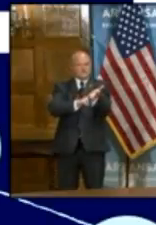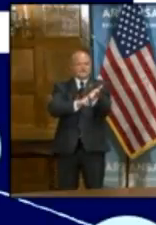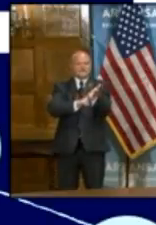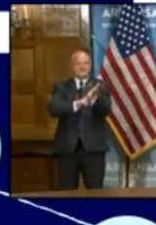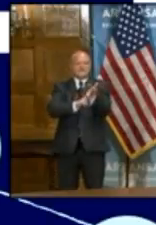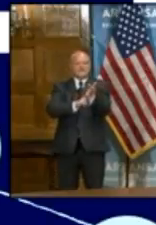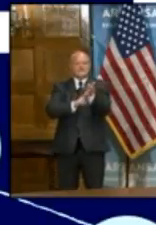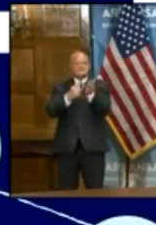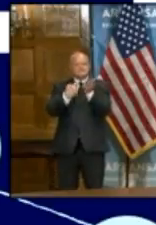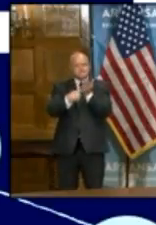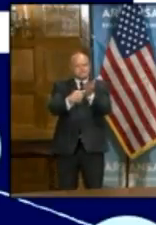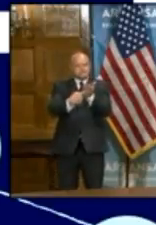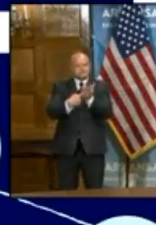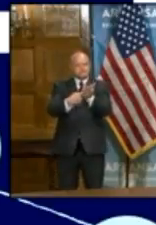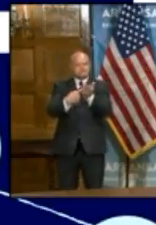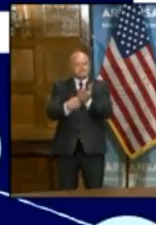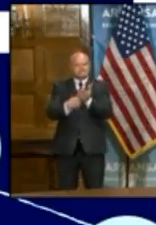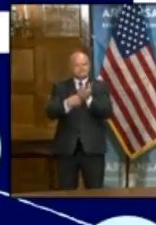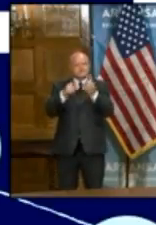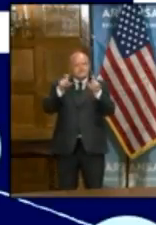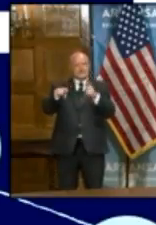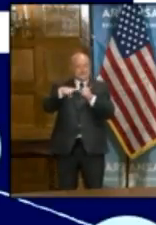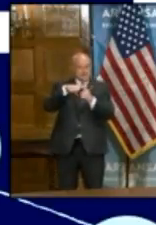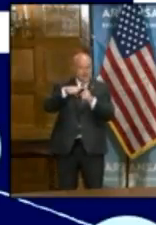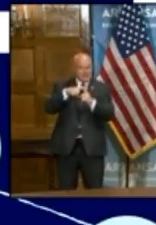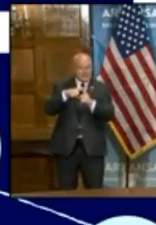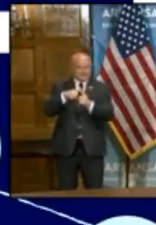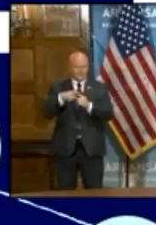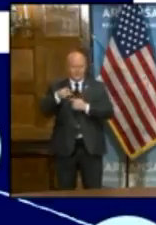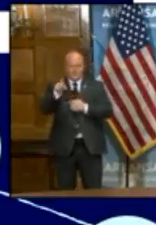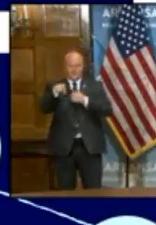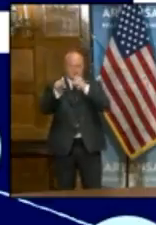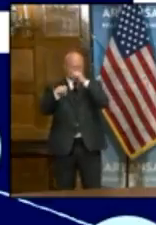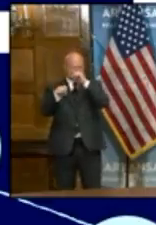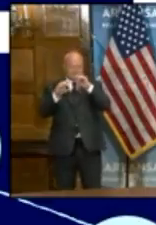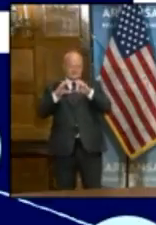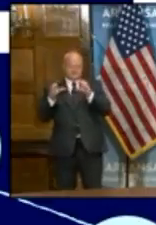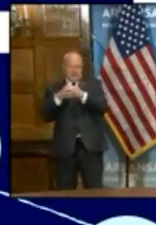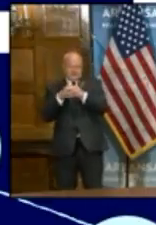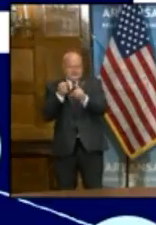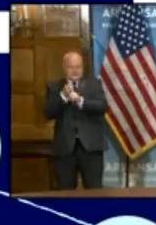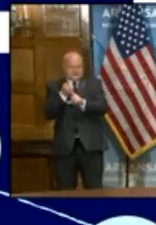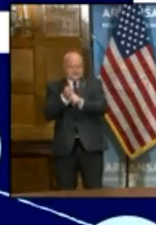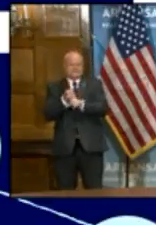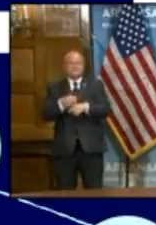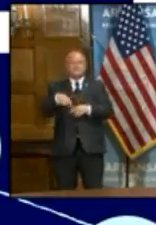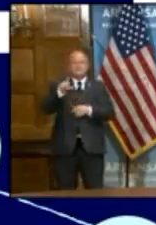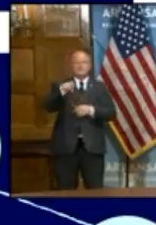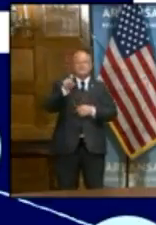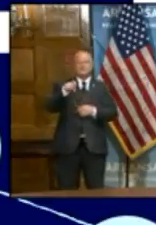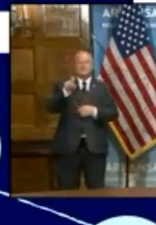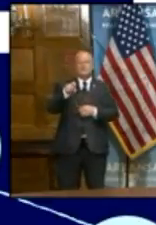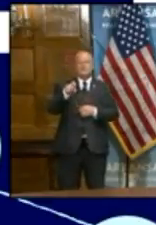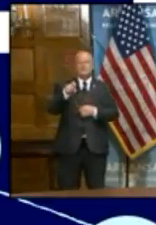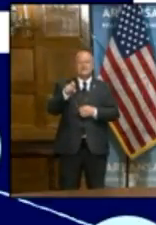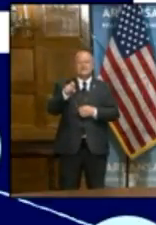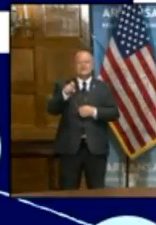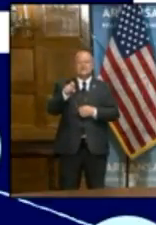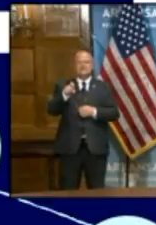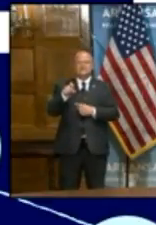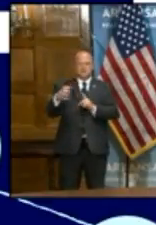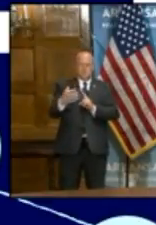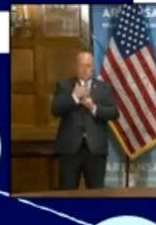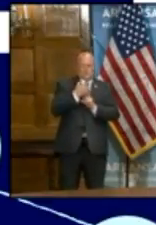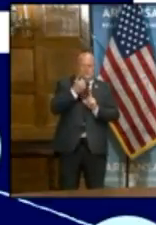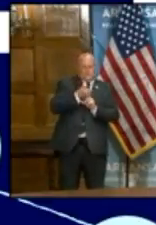that individual who's tested positive, you need to isolate, you need to